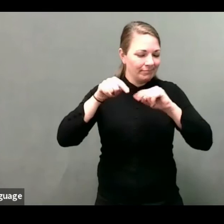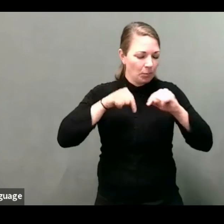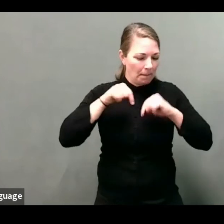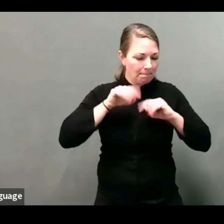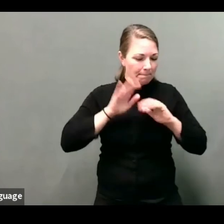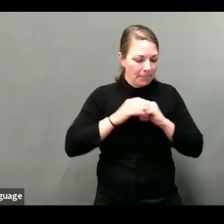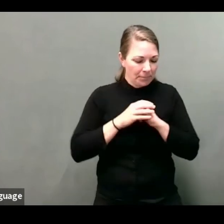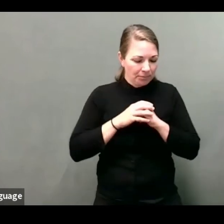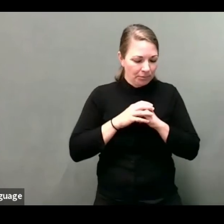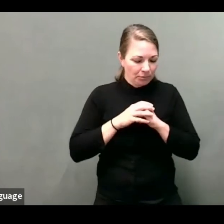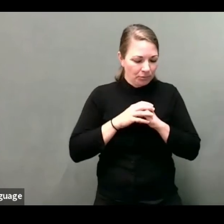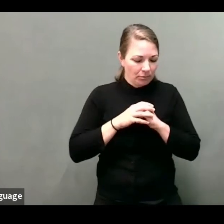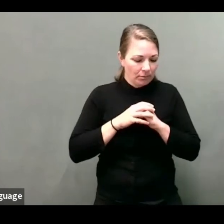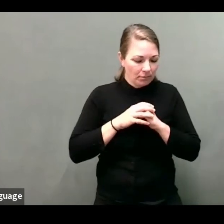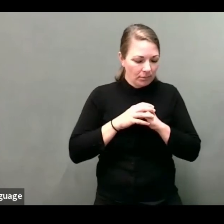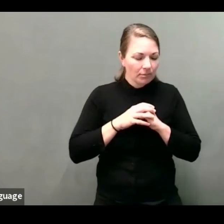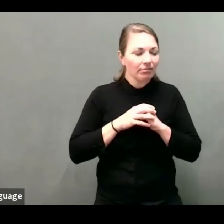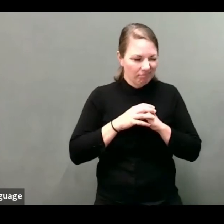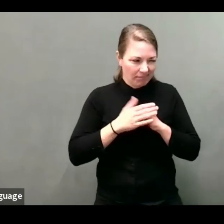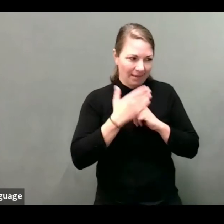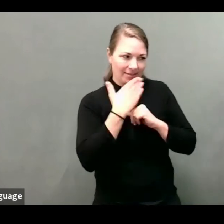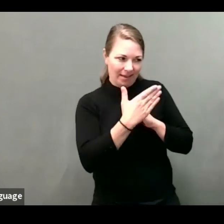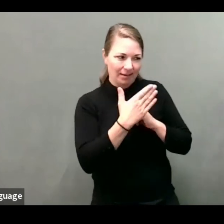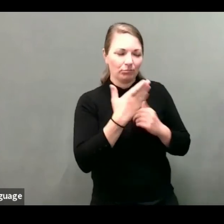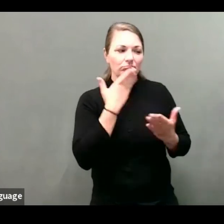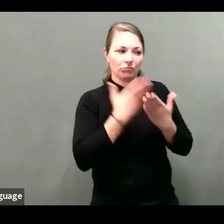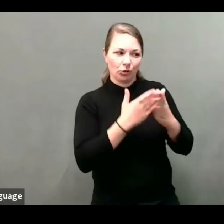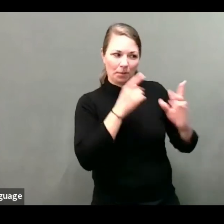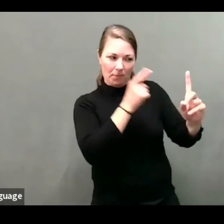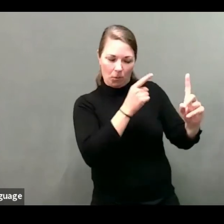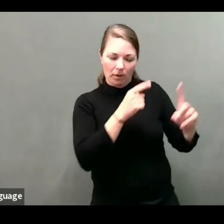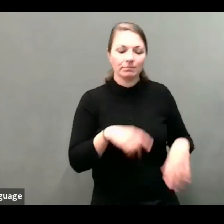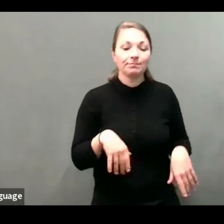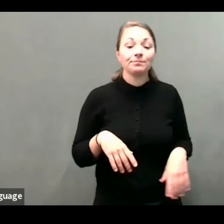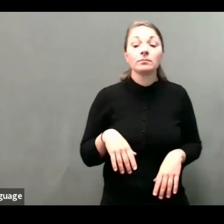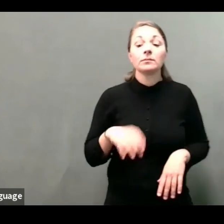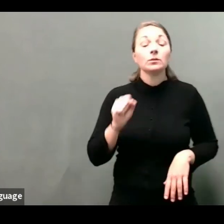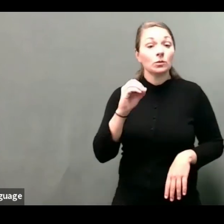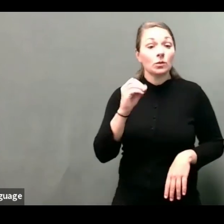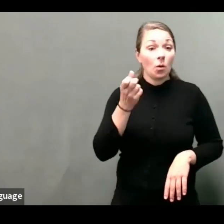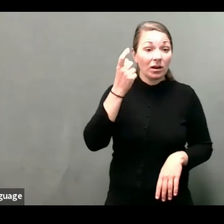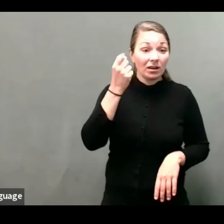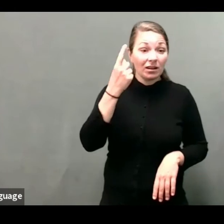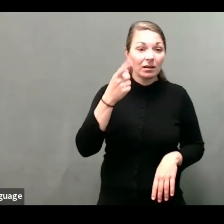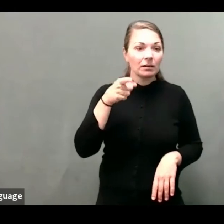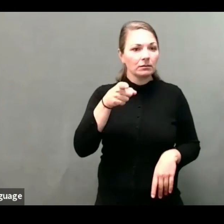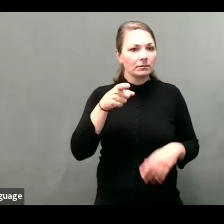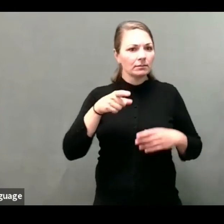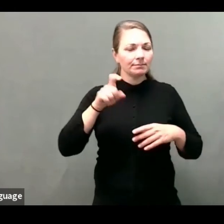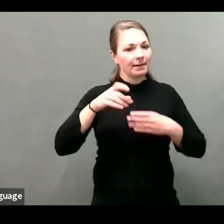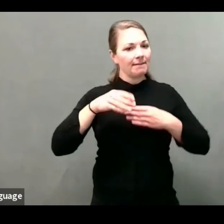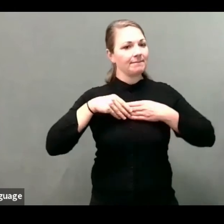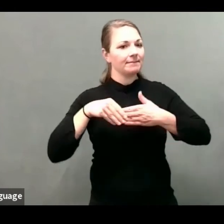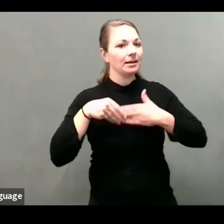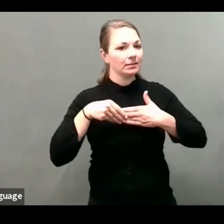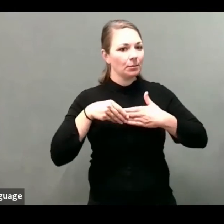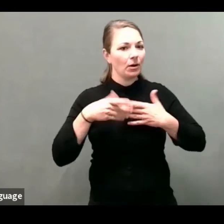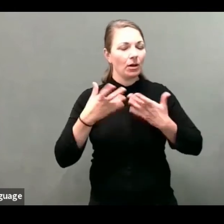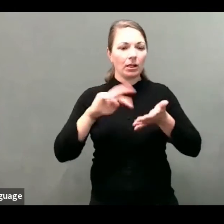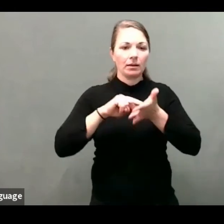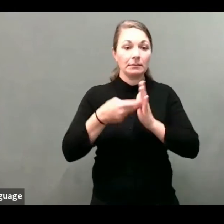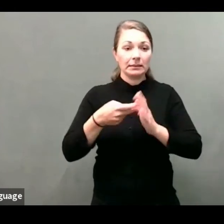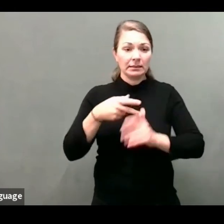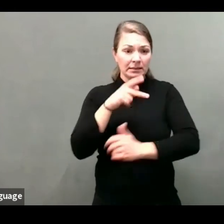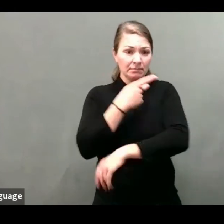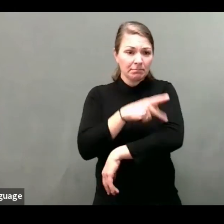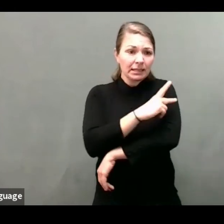That's a really good point. Thank you. And on that note, the more flexible you can be too, the more that the patient is